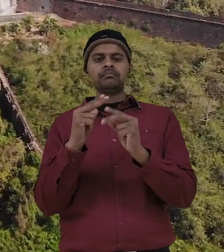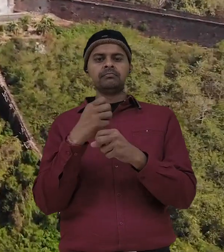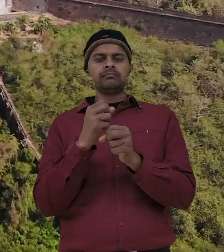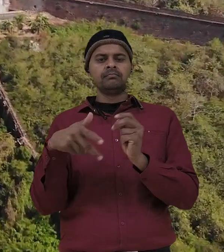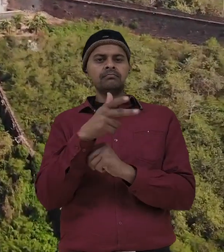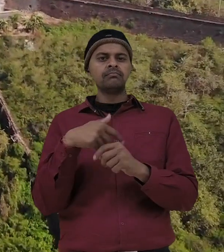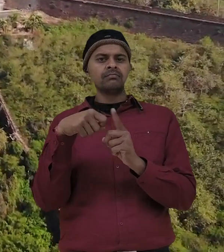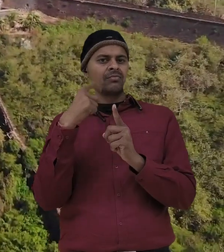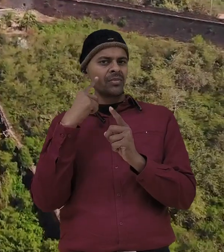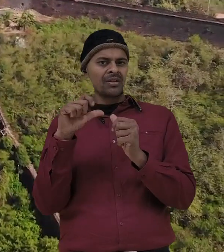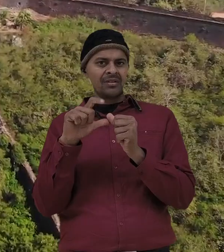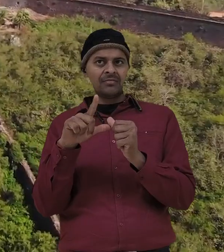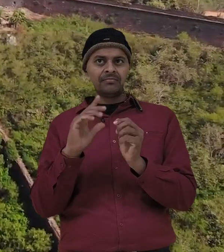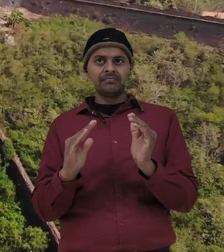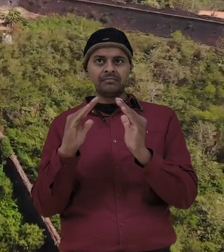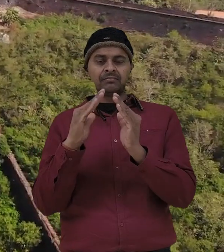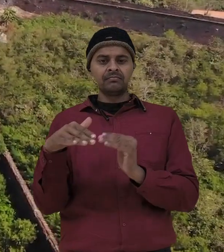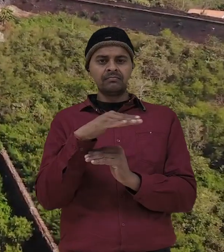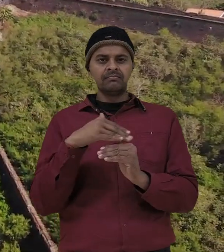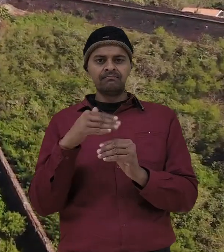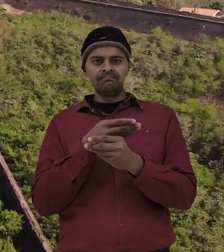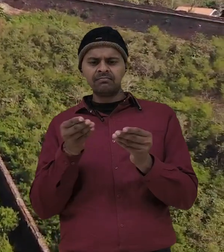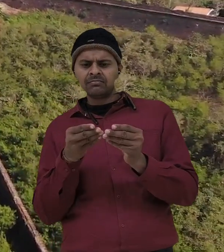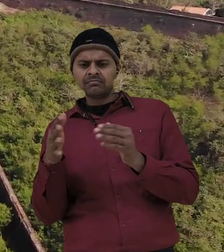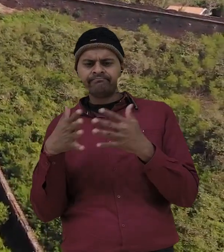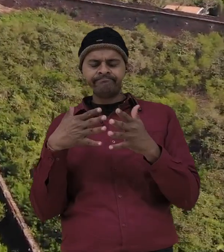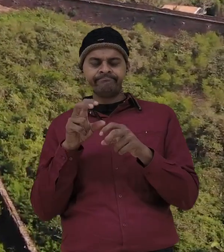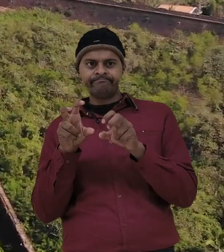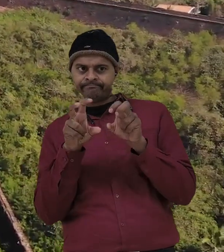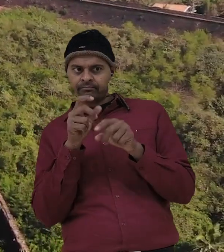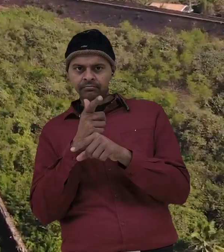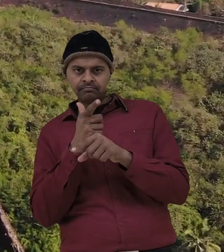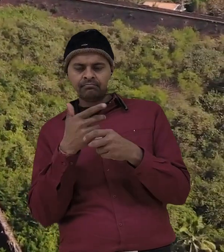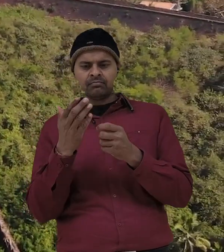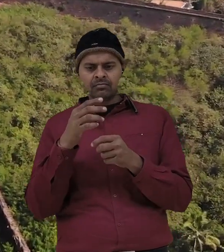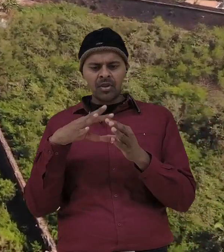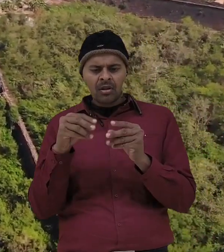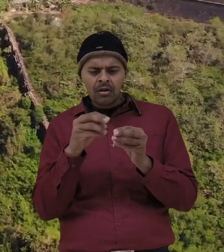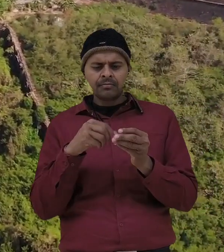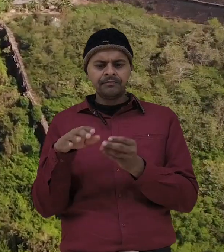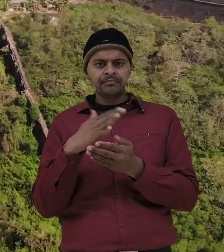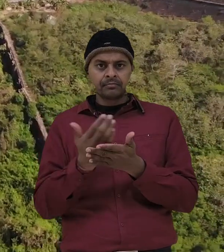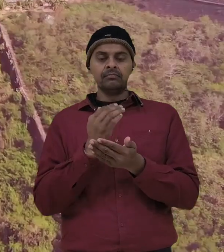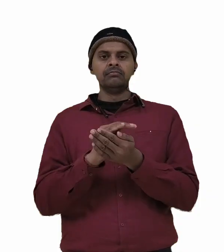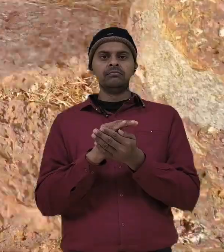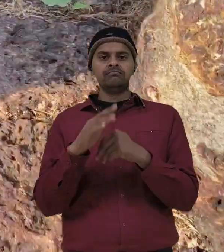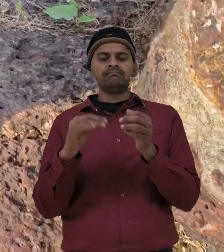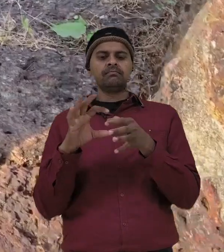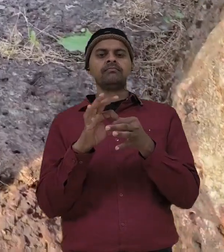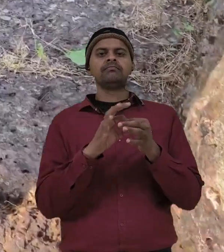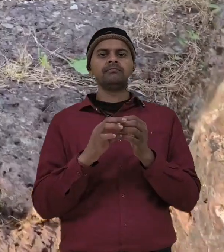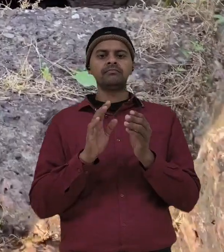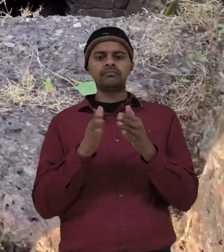with the promontory of the fort at Cabo and Maracoa respectively. The fort is surrounded by a